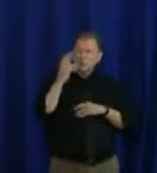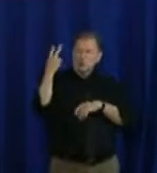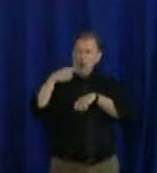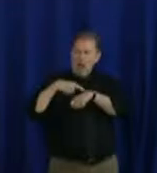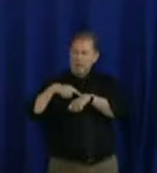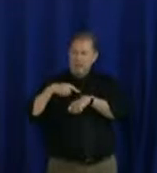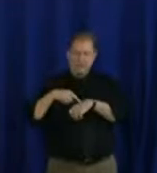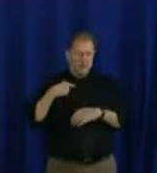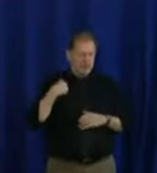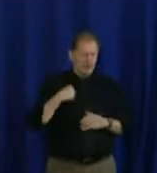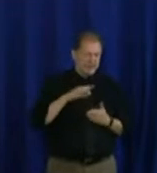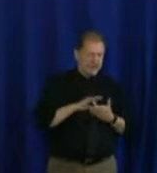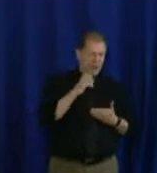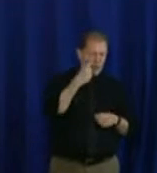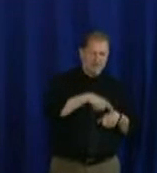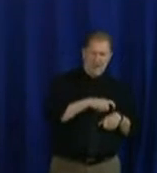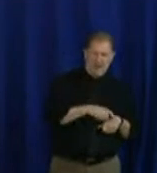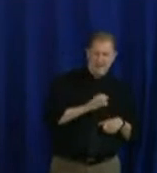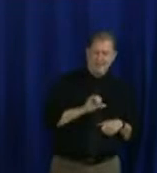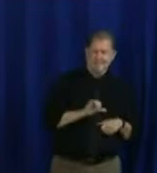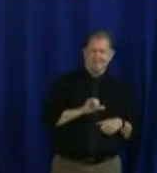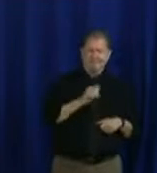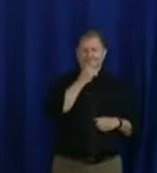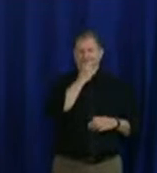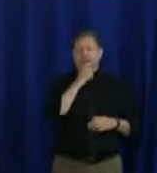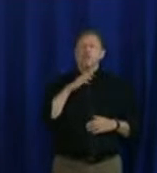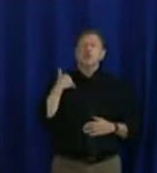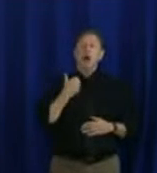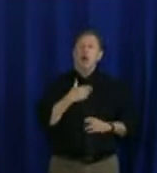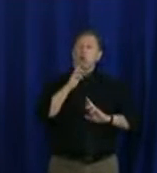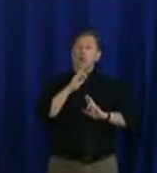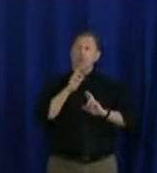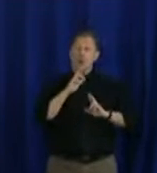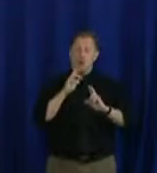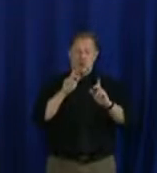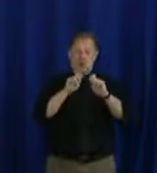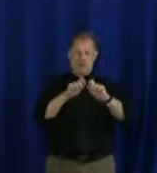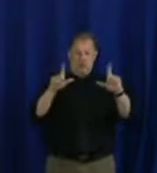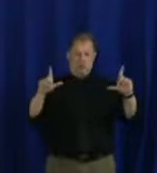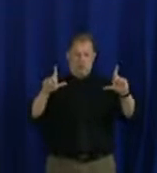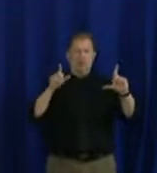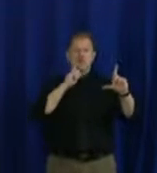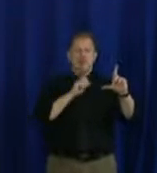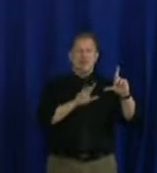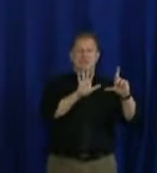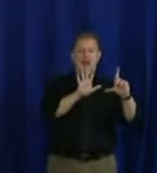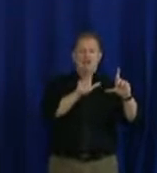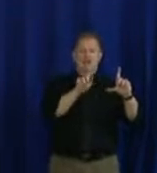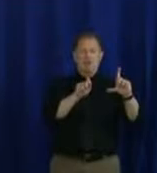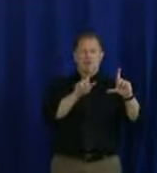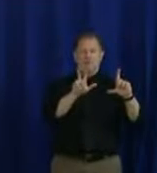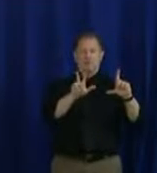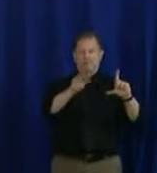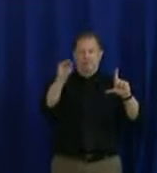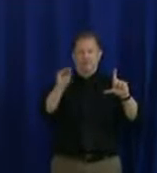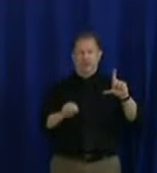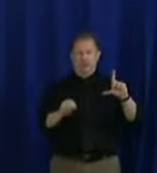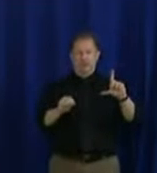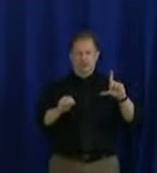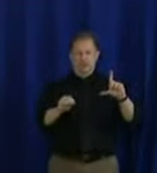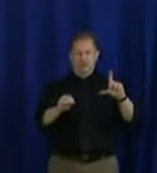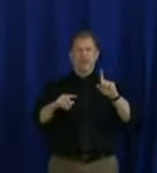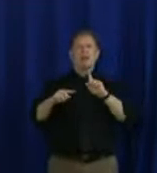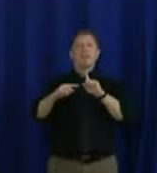times. And so overall, the way that we've been reporting on our dashboard, we're at a 5.3% positivity, and that's an